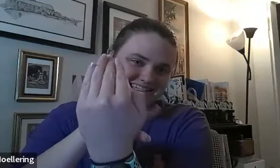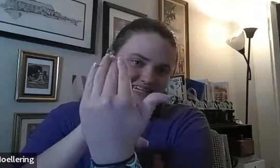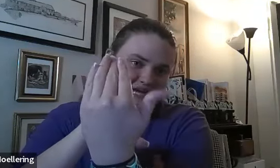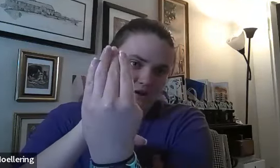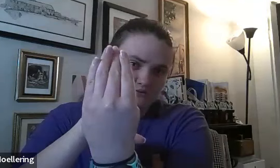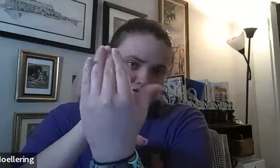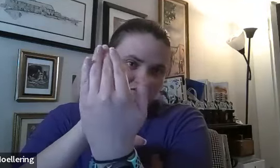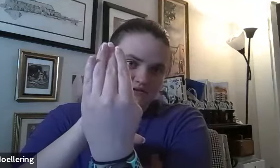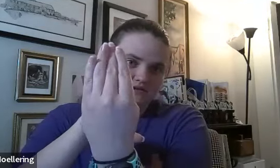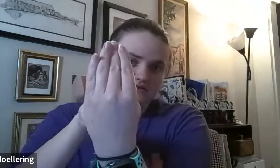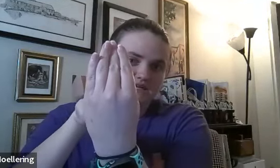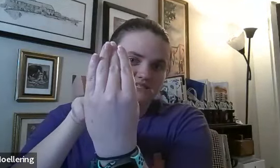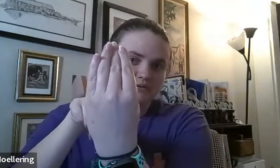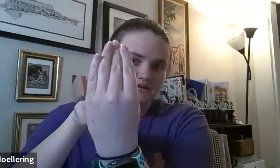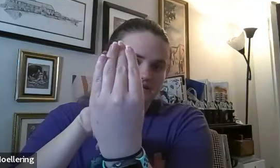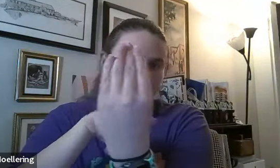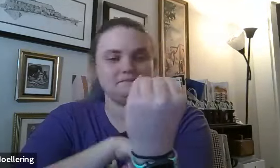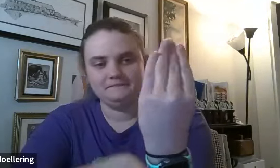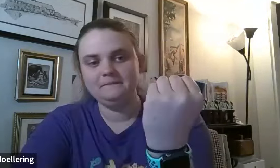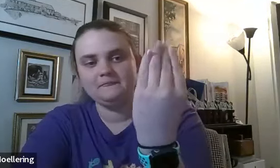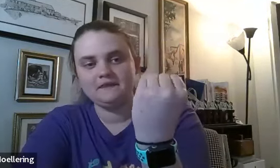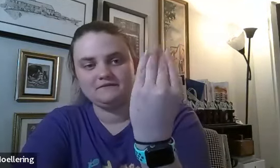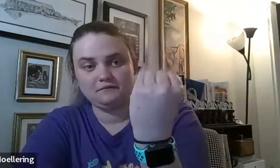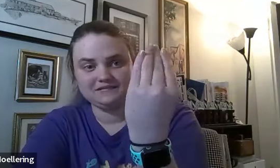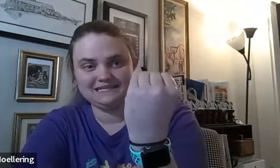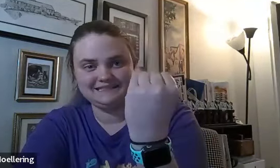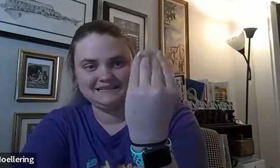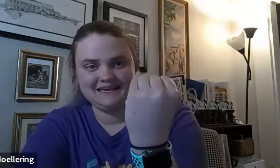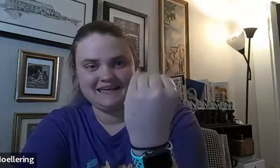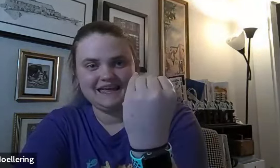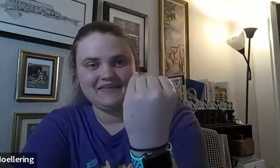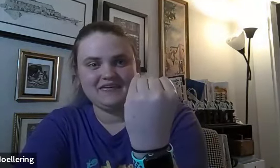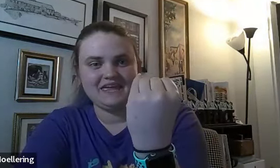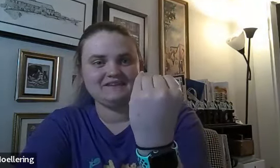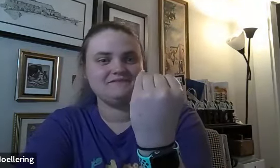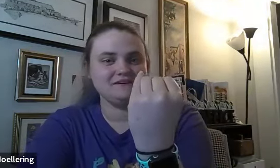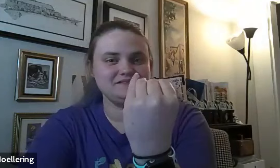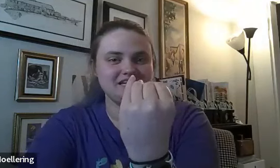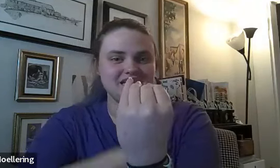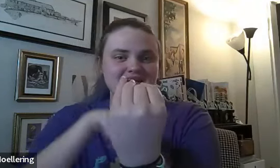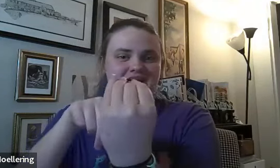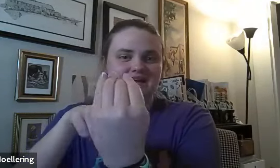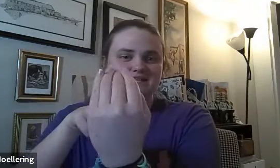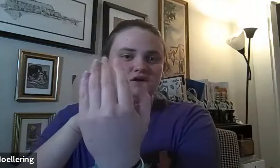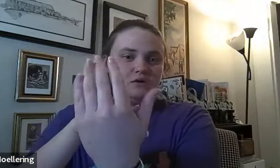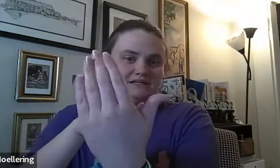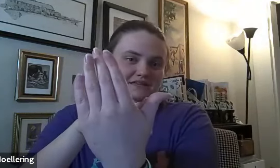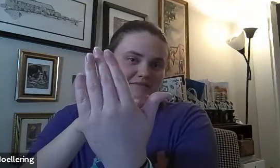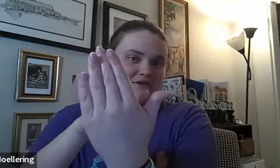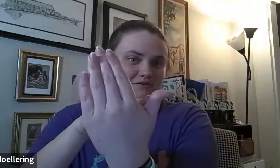stick out. So that needs to go inside. 14. And then 15 is going to then be your